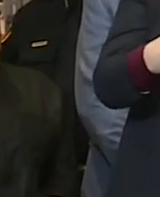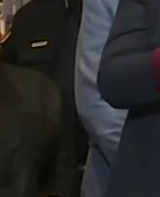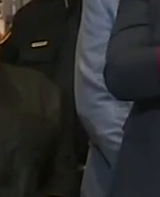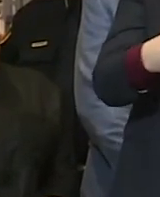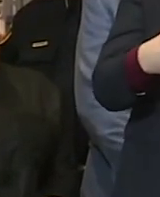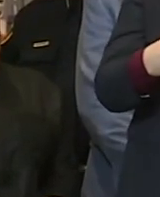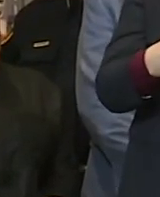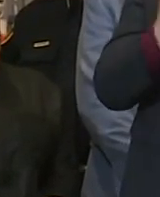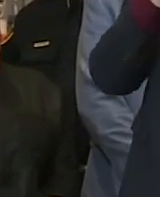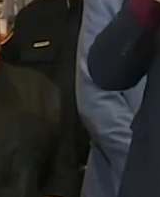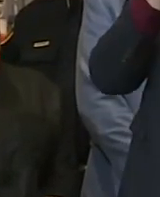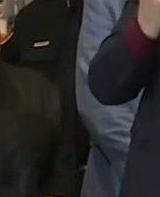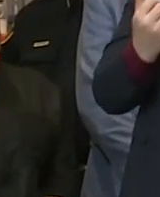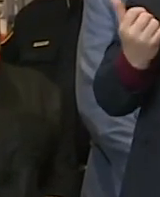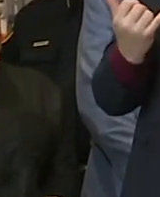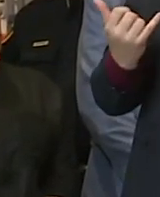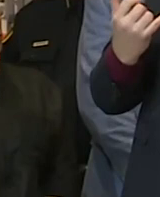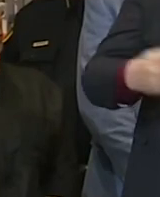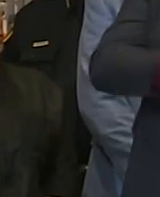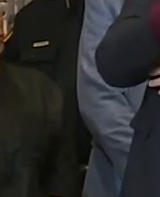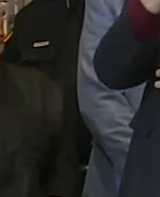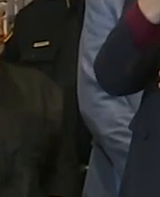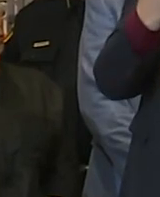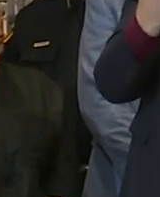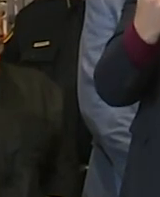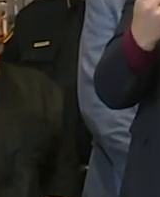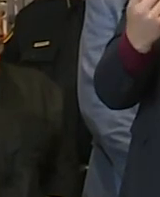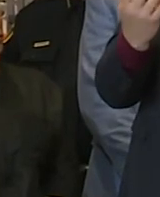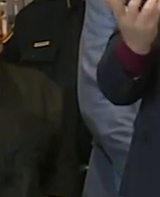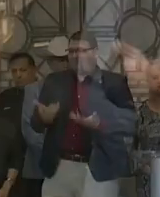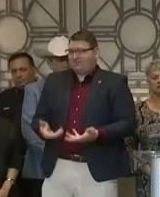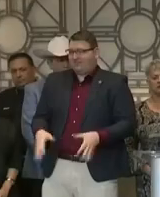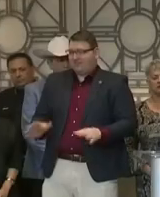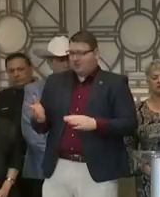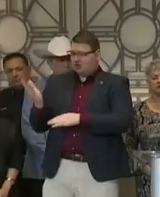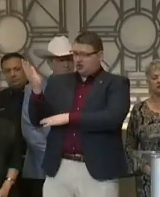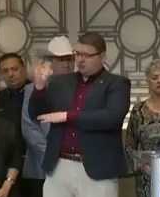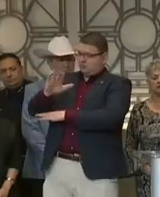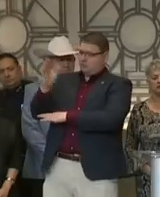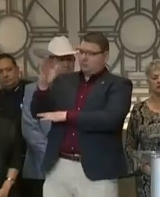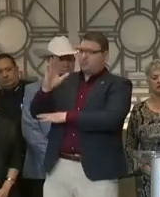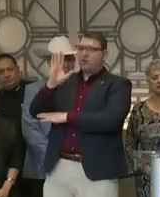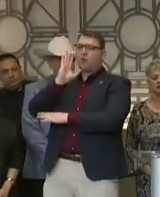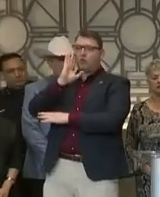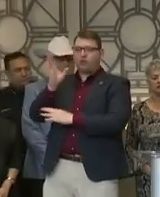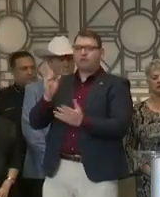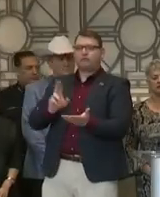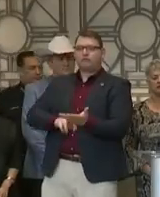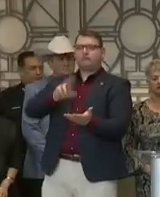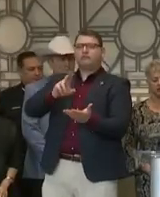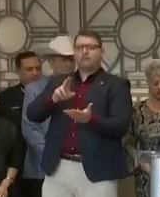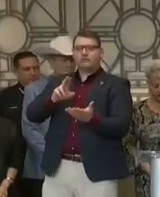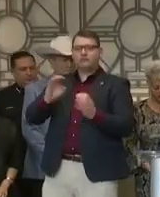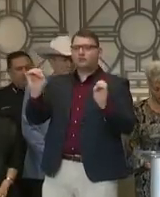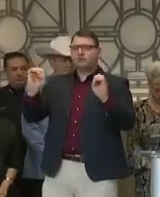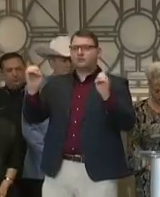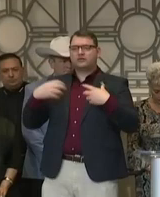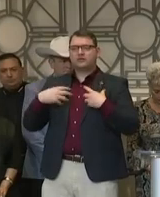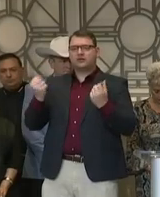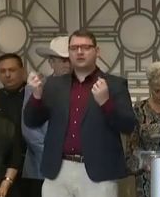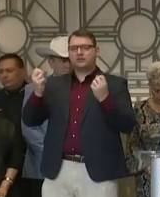I will be signing an emergency health declaration for the city of Houston.